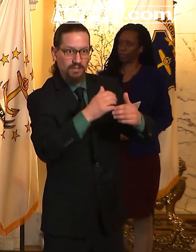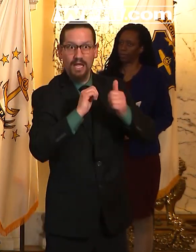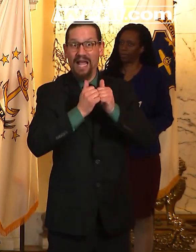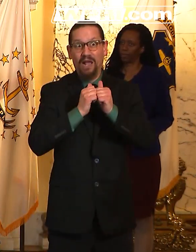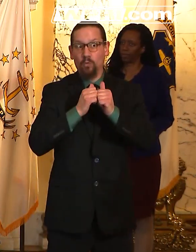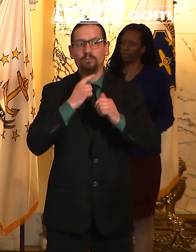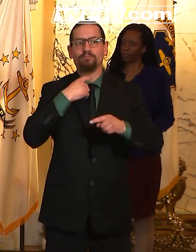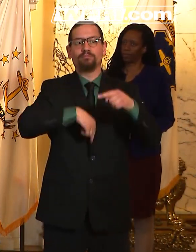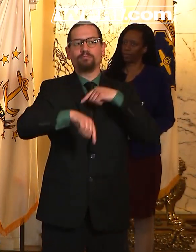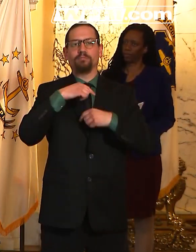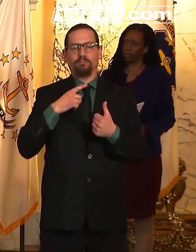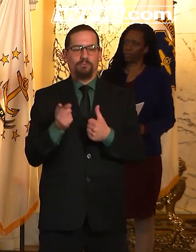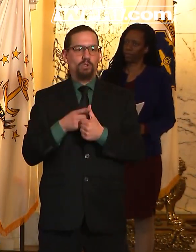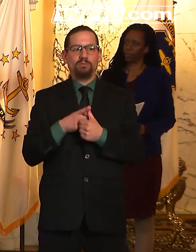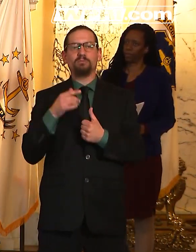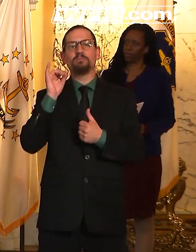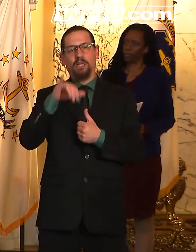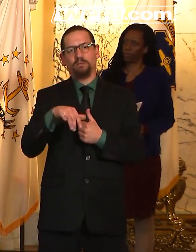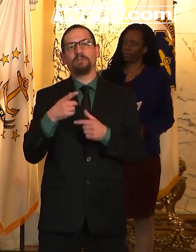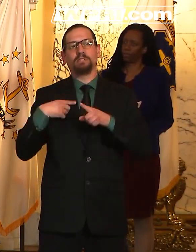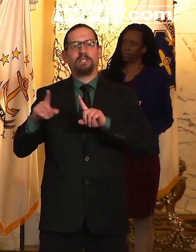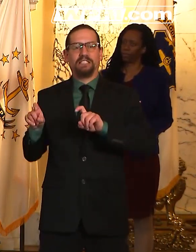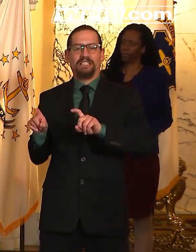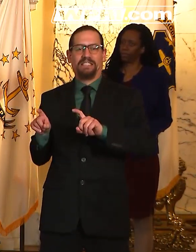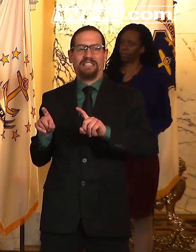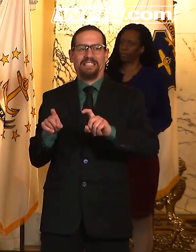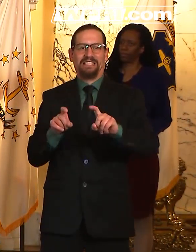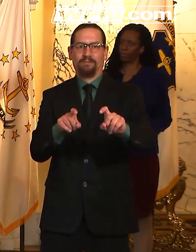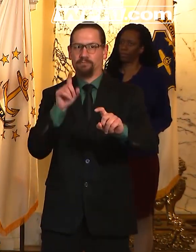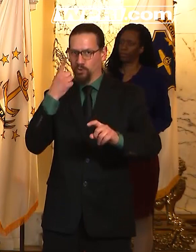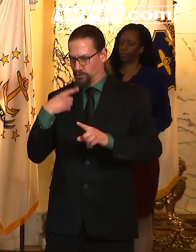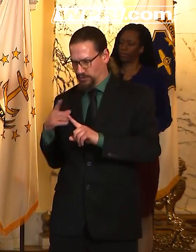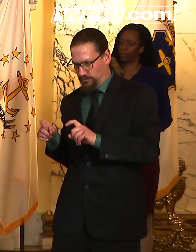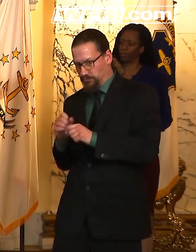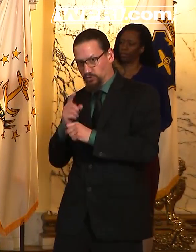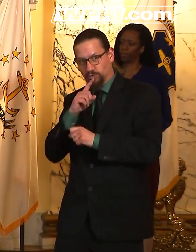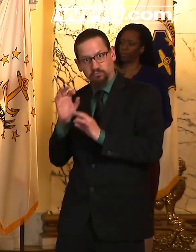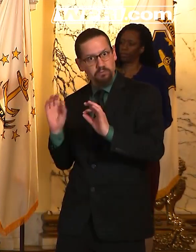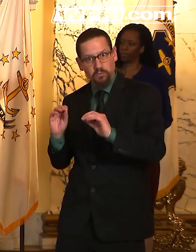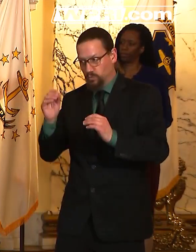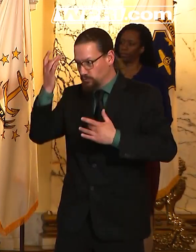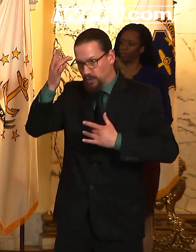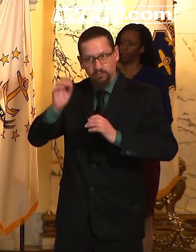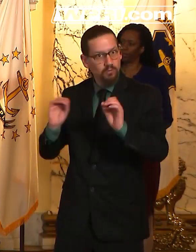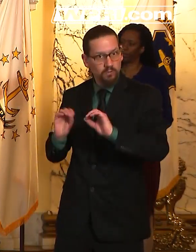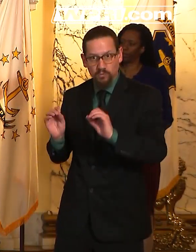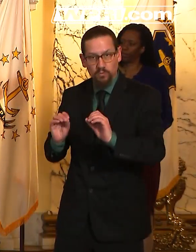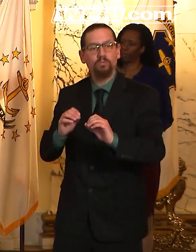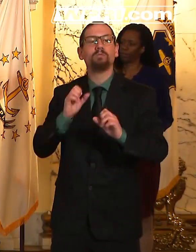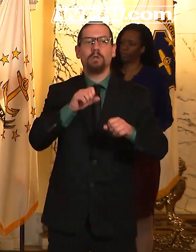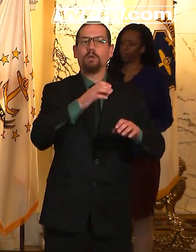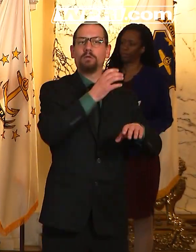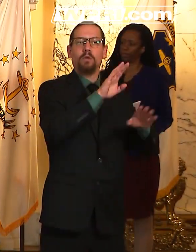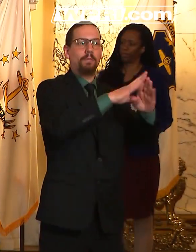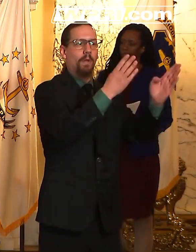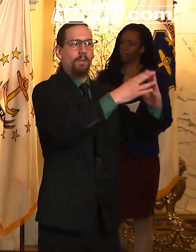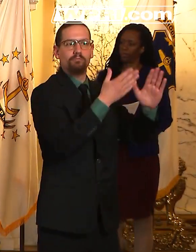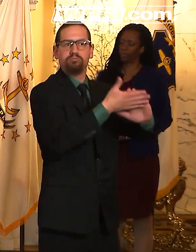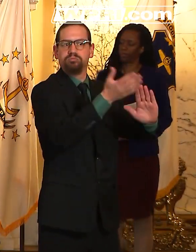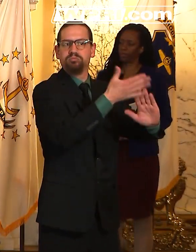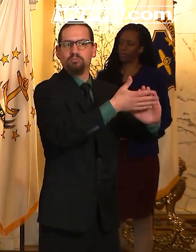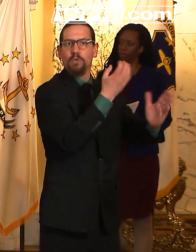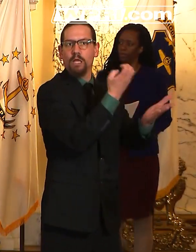capacity. I would like to see us, at this point next week,